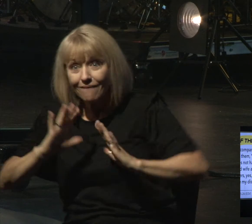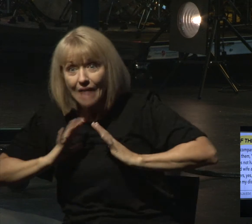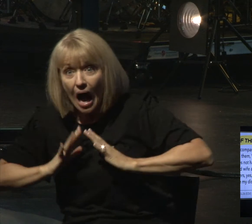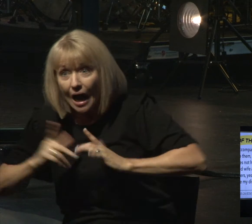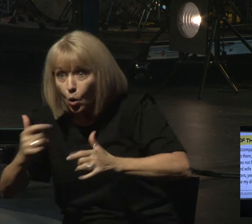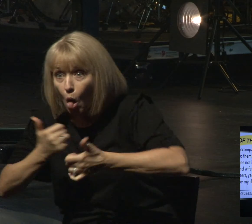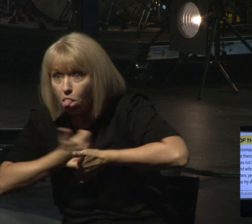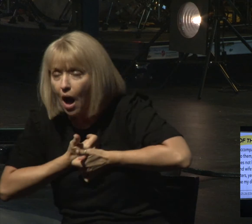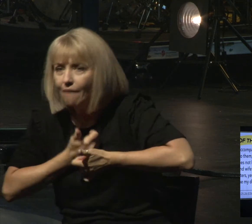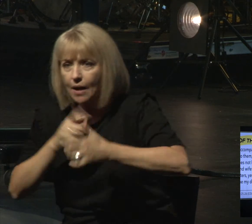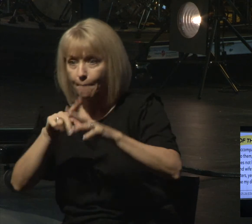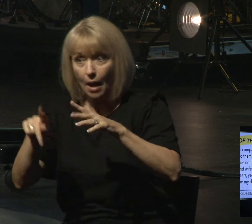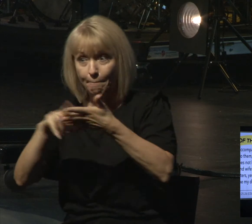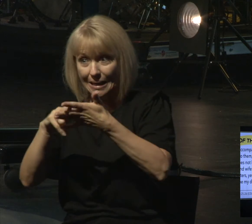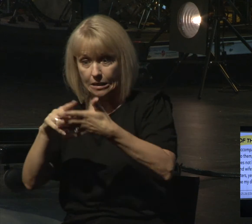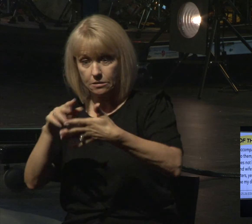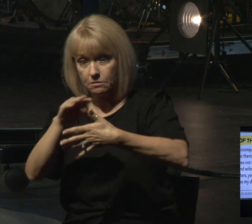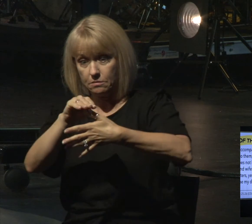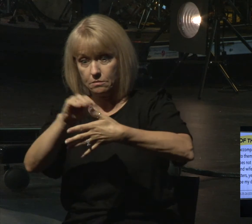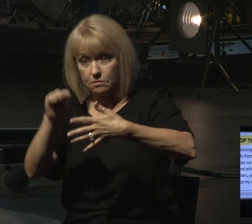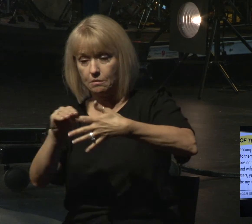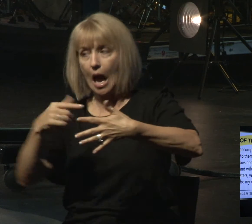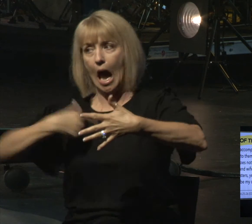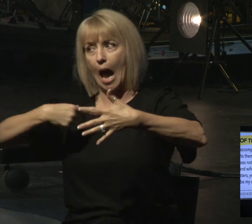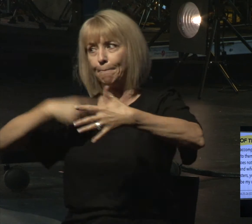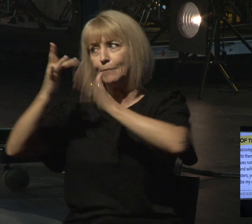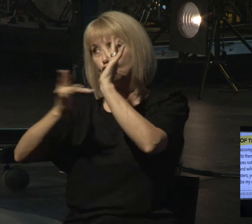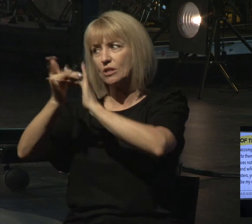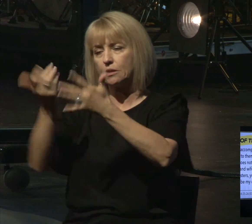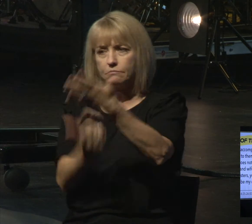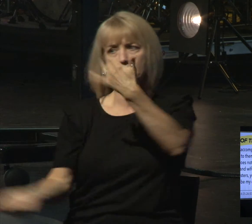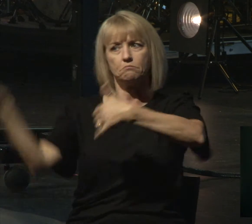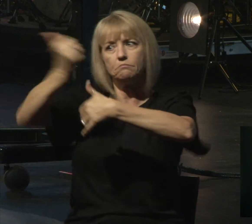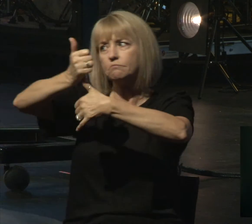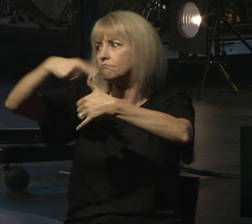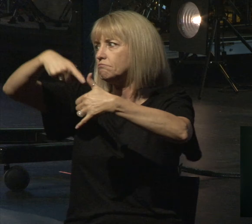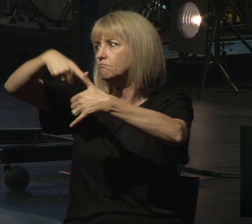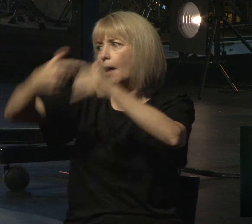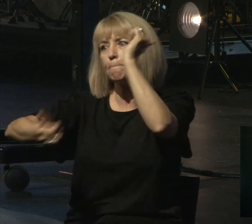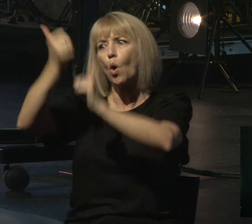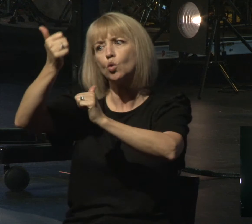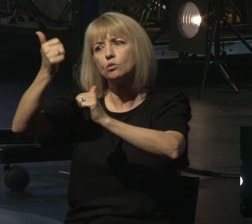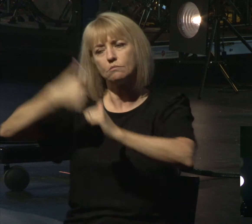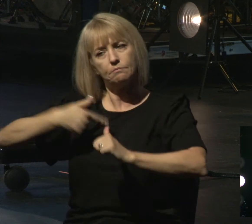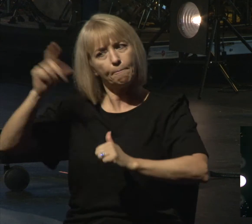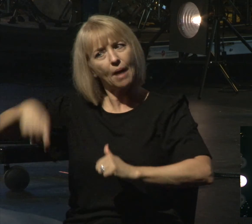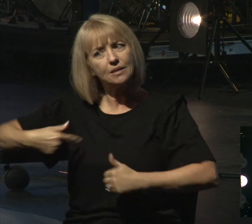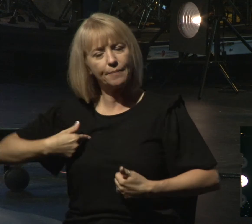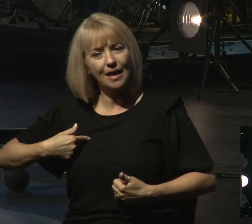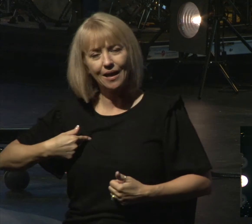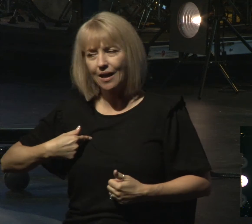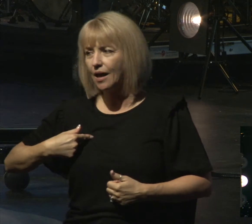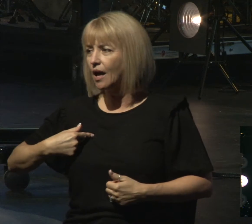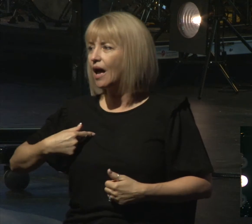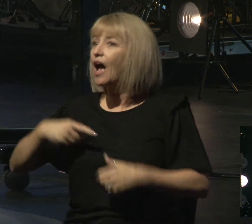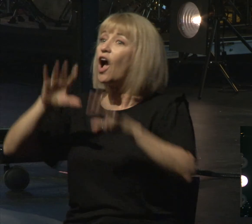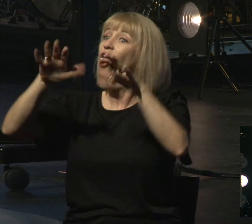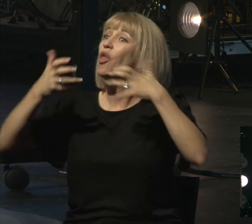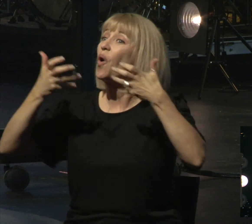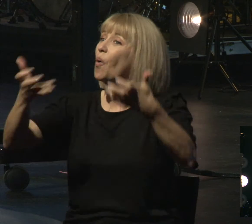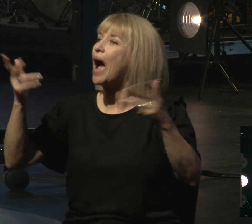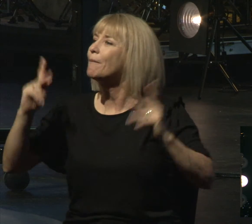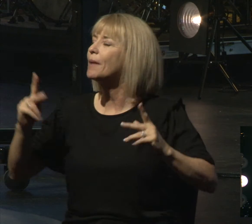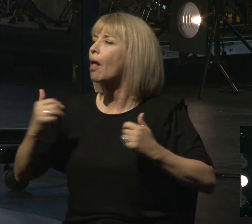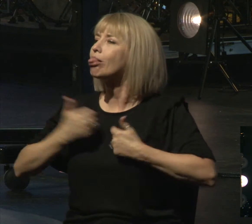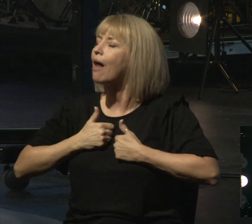If you're going to be my disciple, if you're going to follow me, you got to step out of the crowd. The crowd loves other things more than they